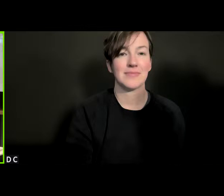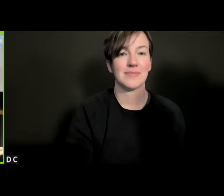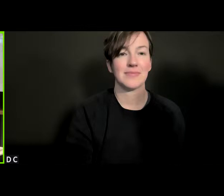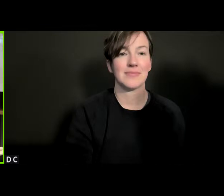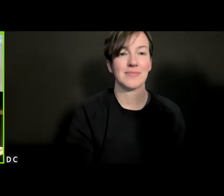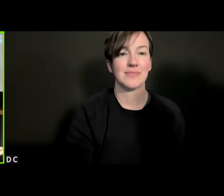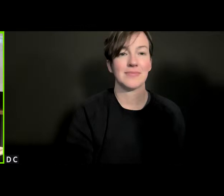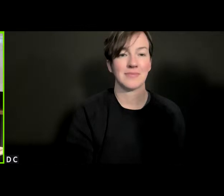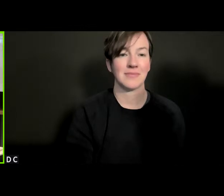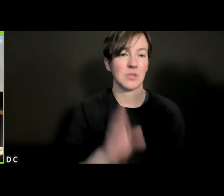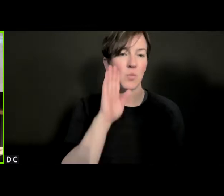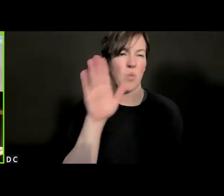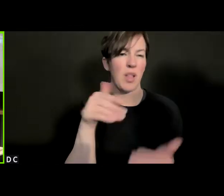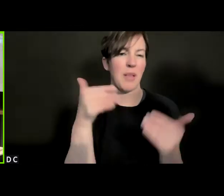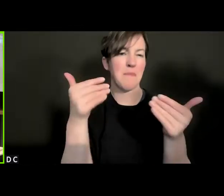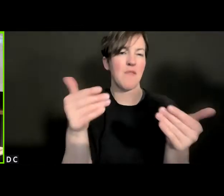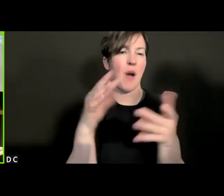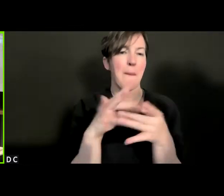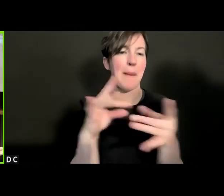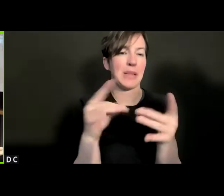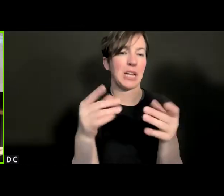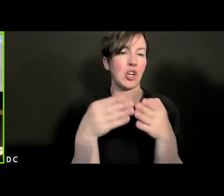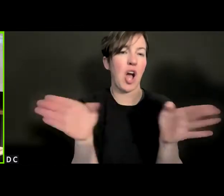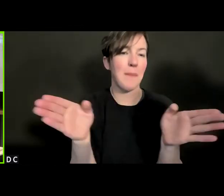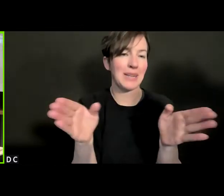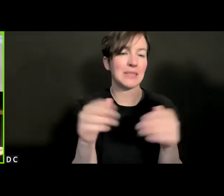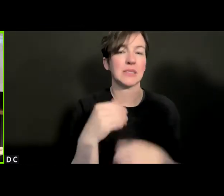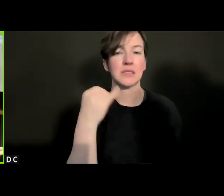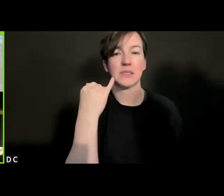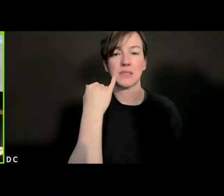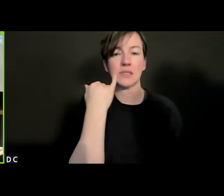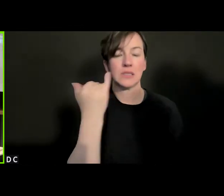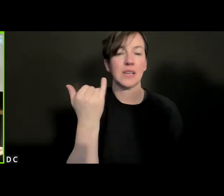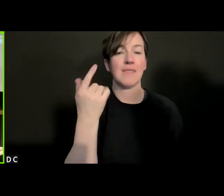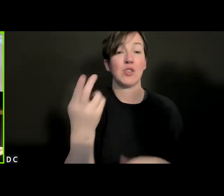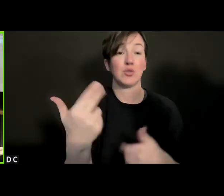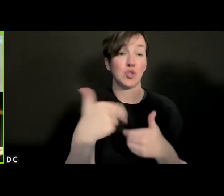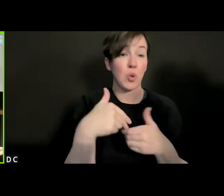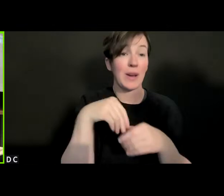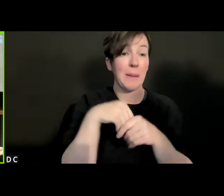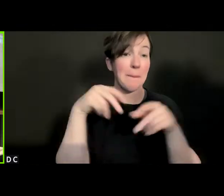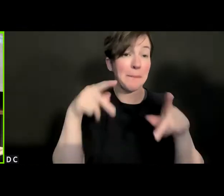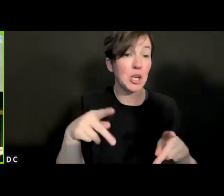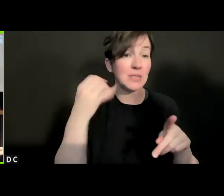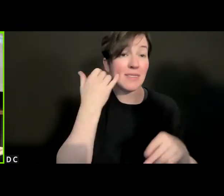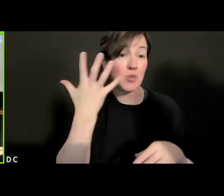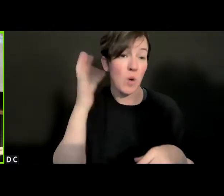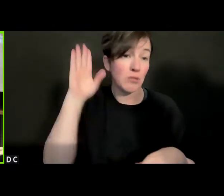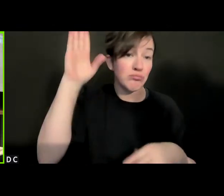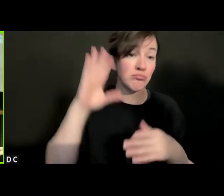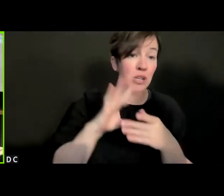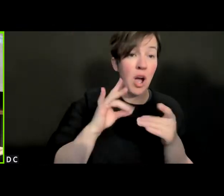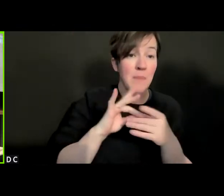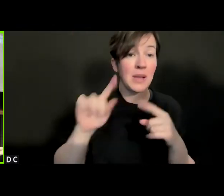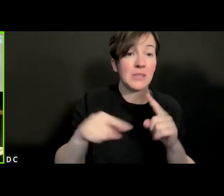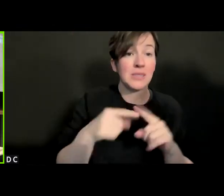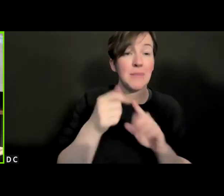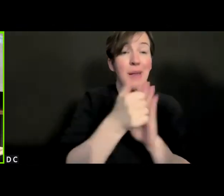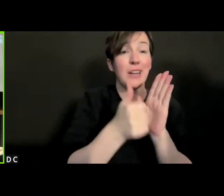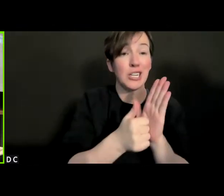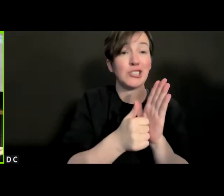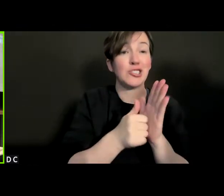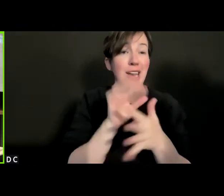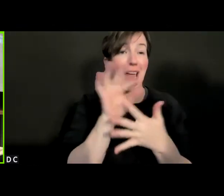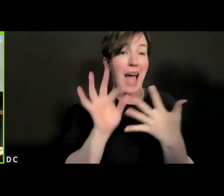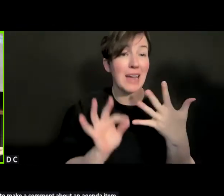we're gonna move on to public comments. If you are joining us in person and wish to make a comment about an agenda item or during